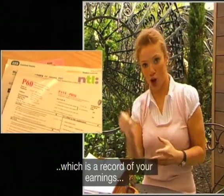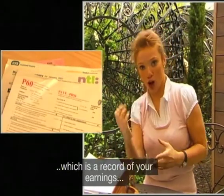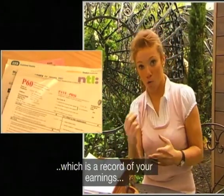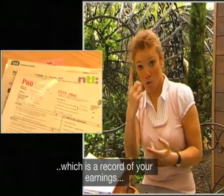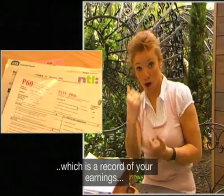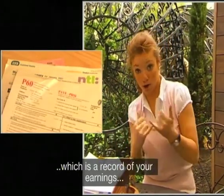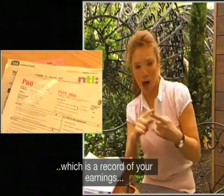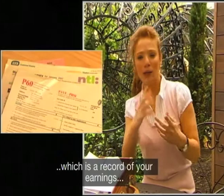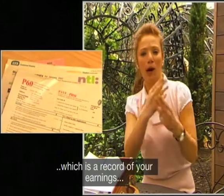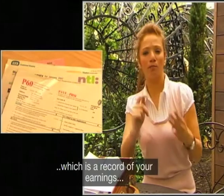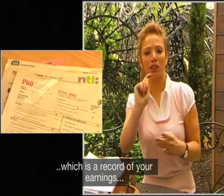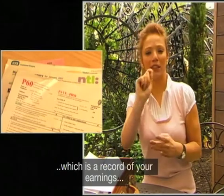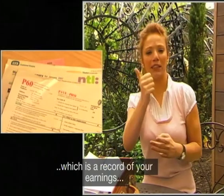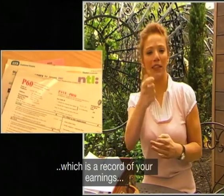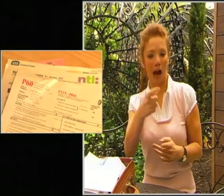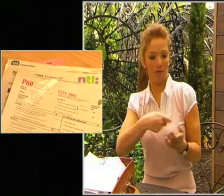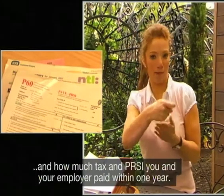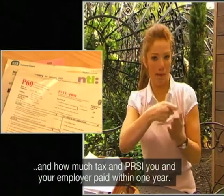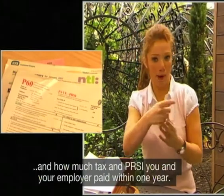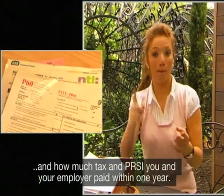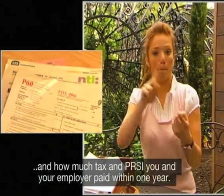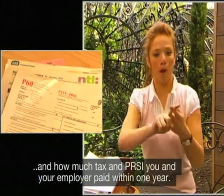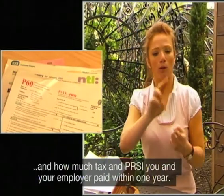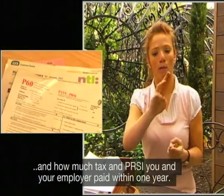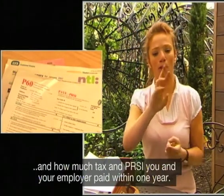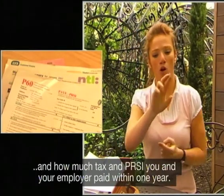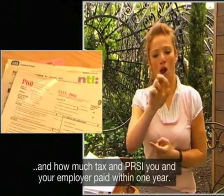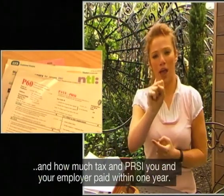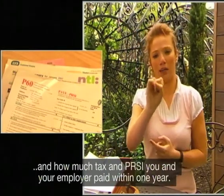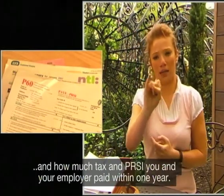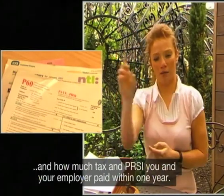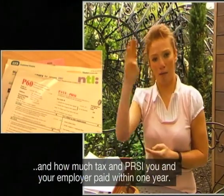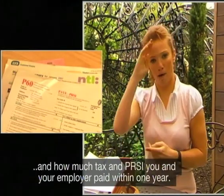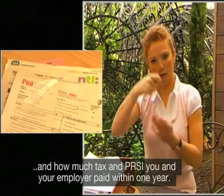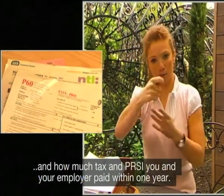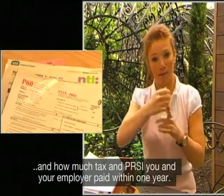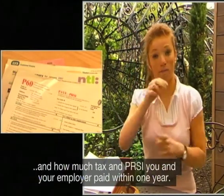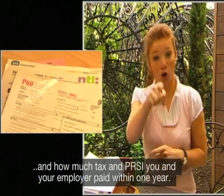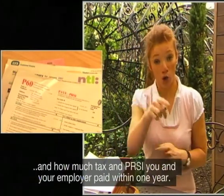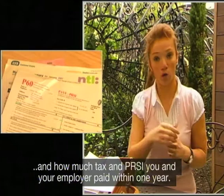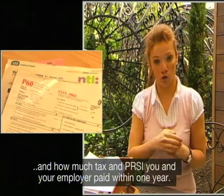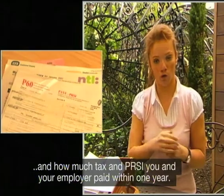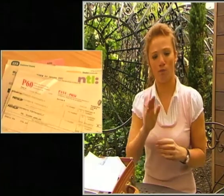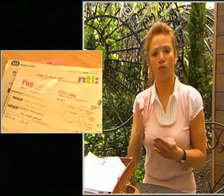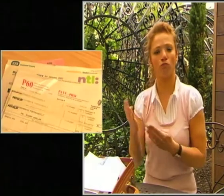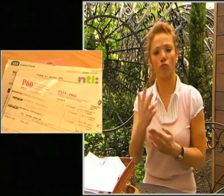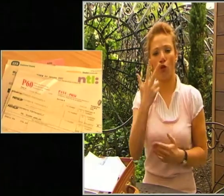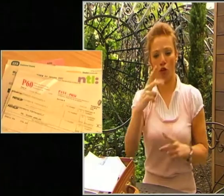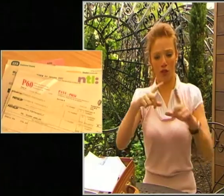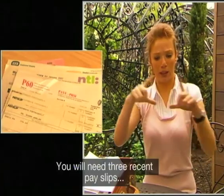is a record of your earnings and how much tax and PRSI you and your employer paid within 1 year. You will